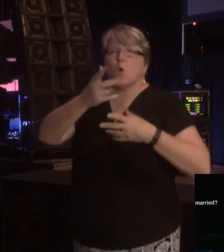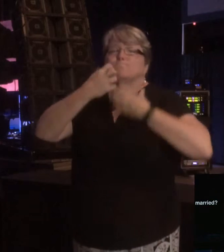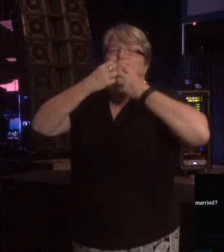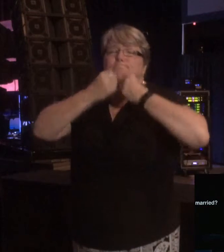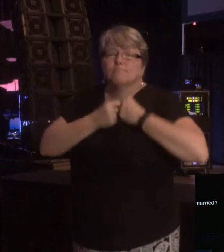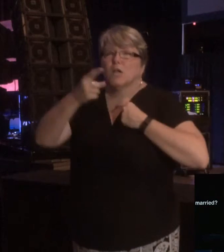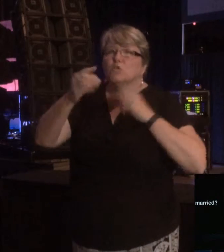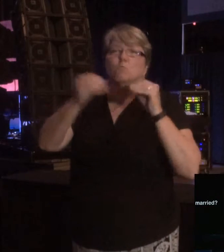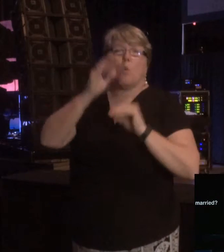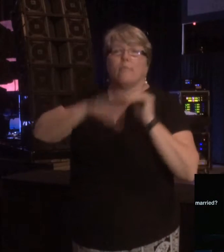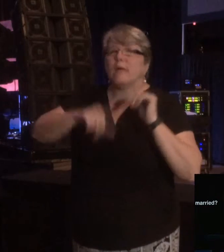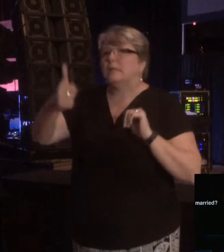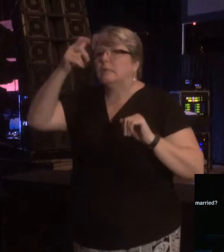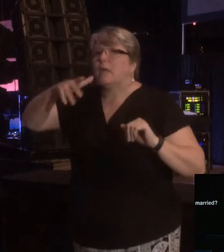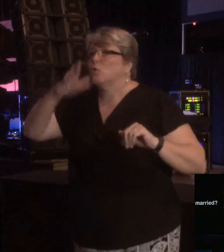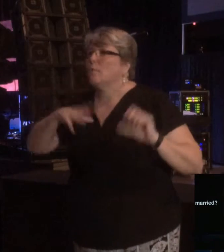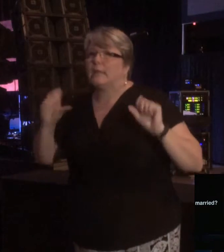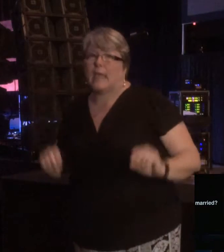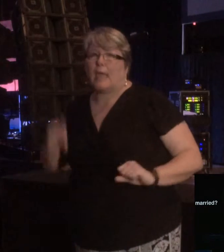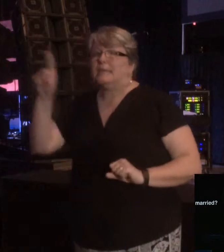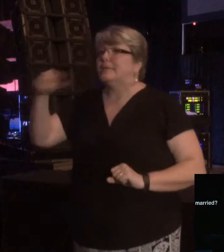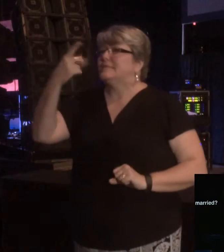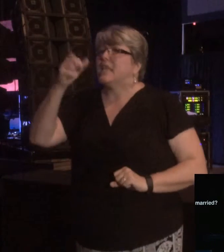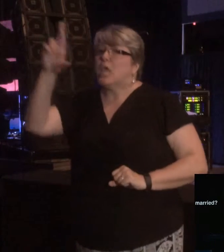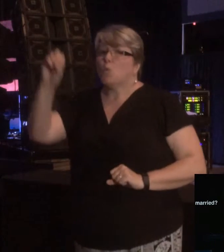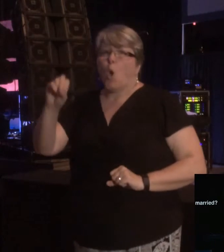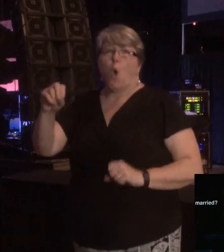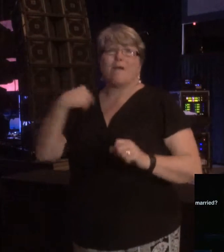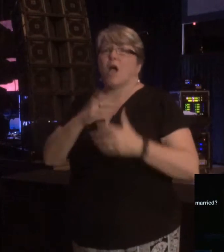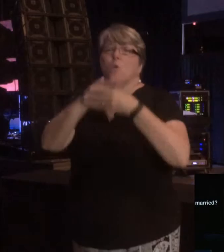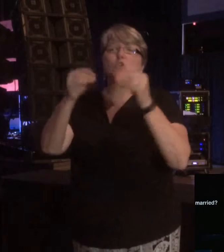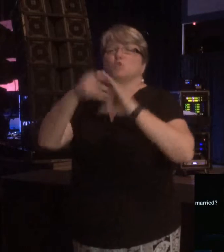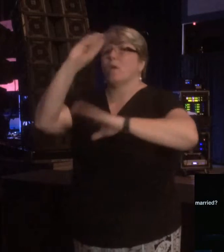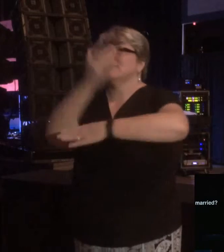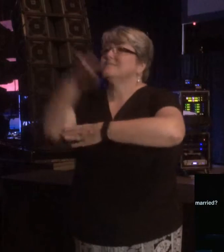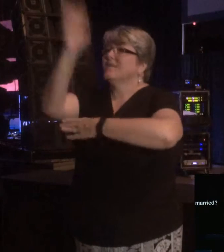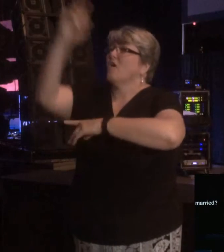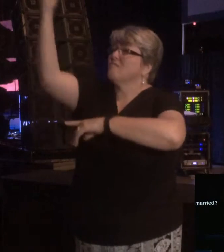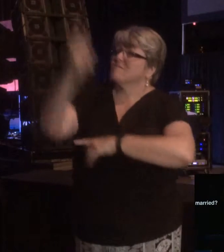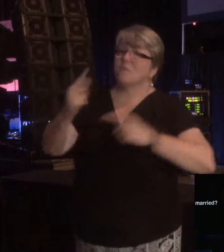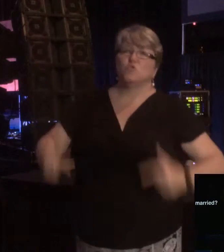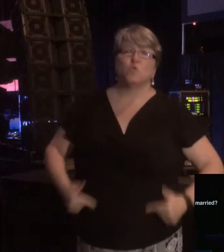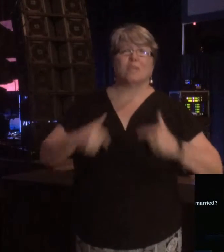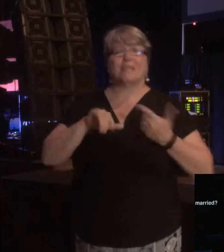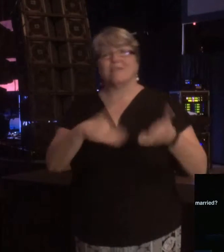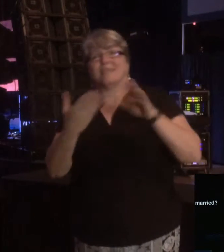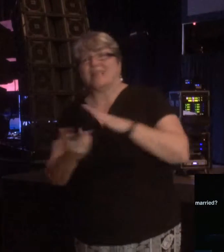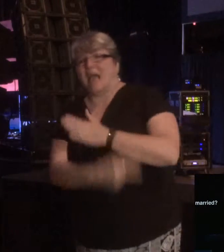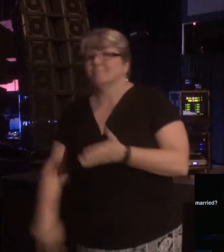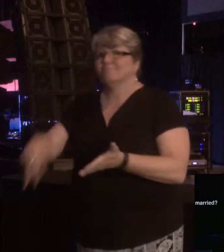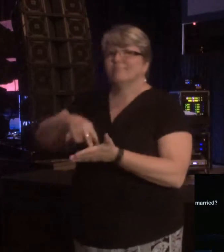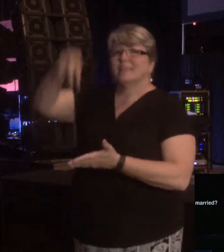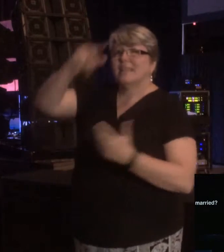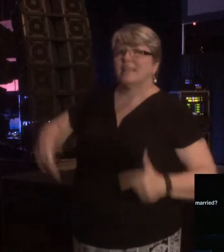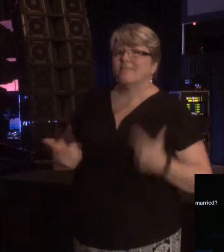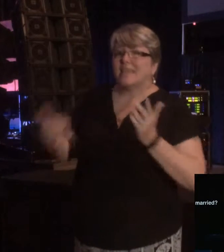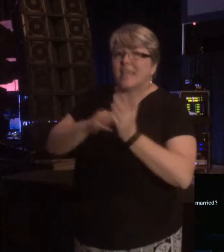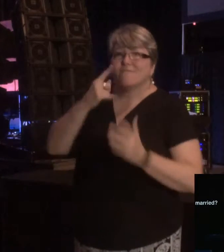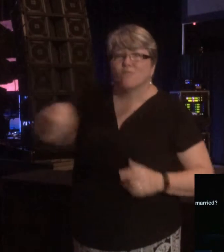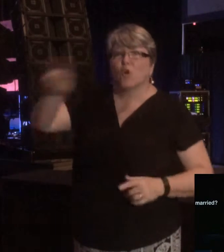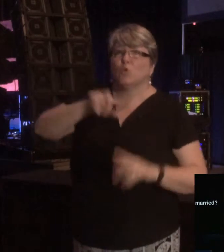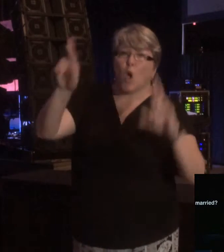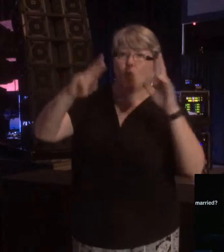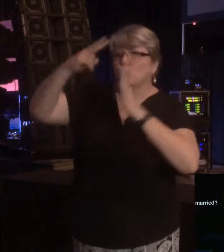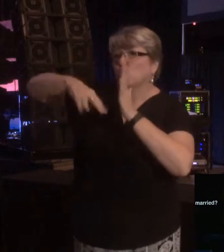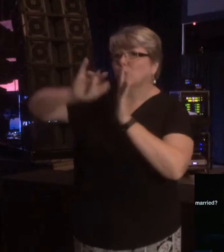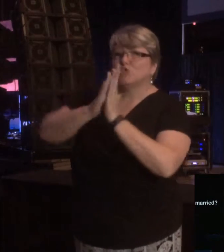I can control myself. Like 1 Thessalonians talks about, this is the will of God. You abstain from sexual